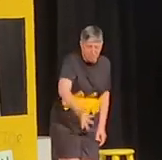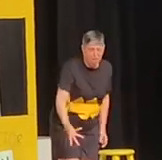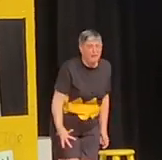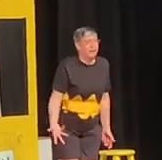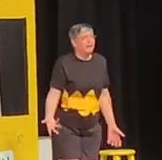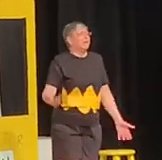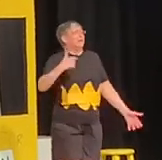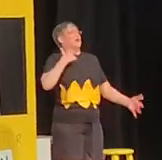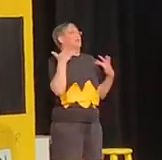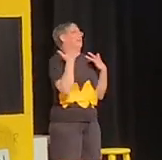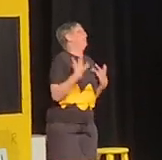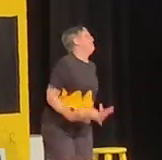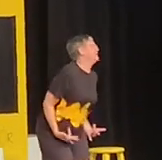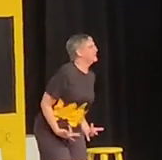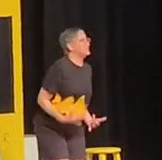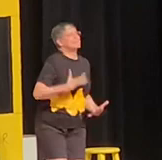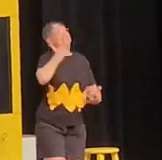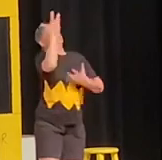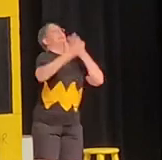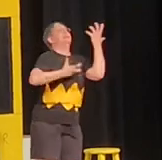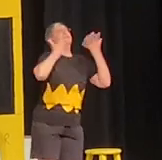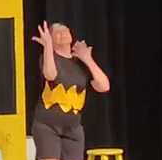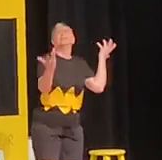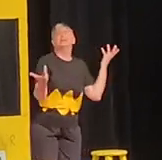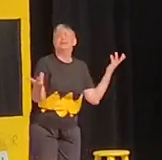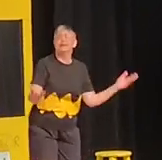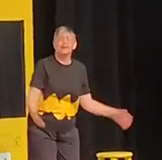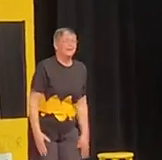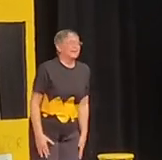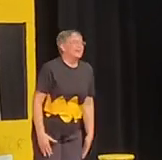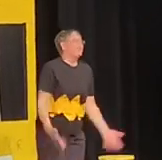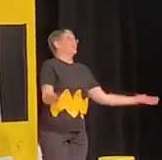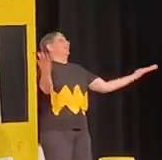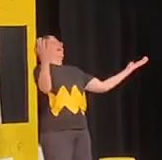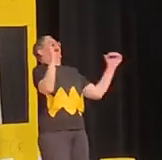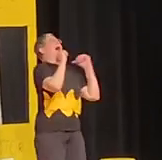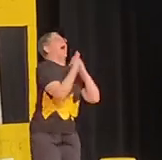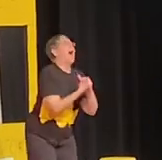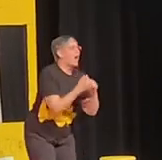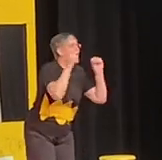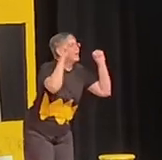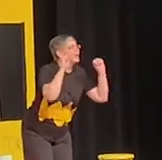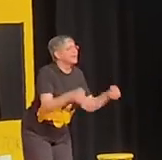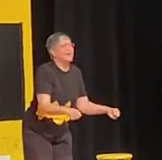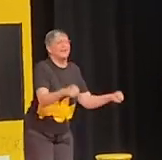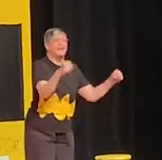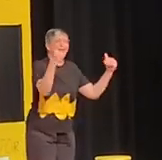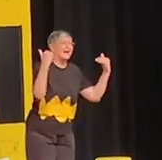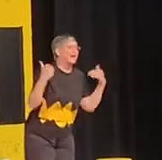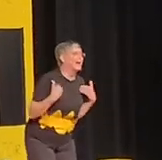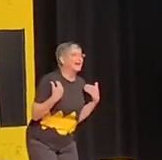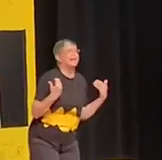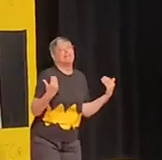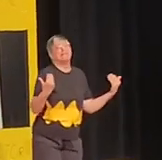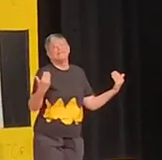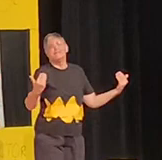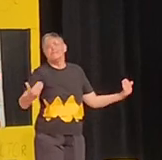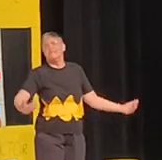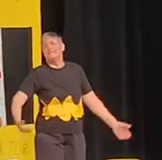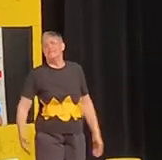ice cream or I get so depressed that I spill the ice cream. Oh, how could there possibly